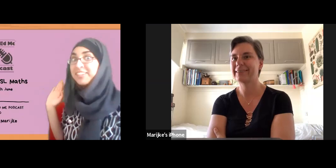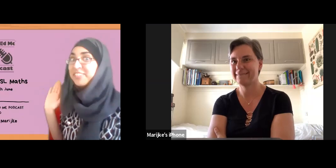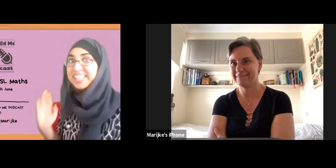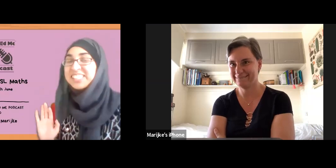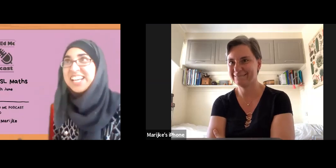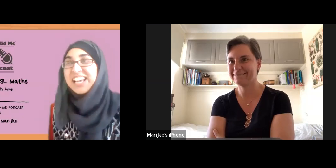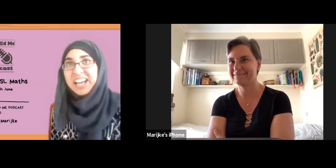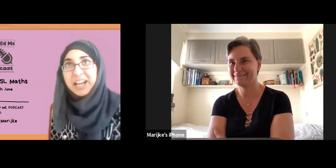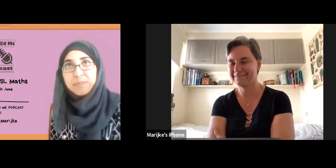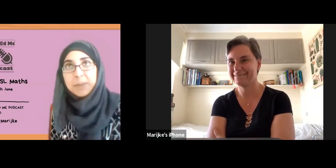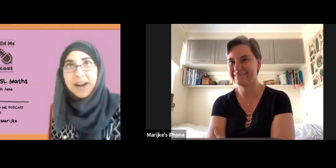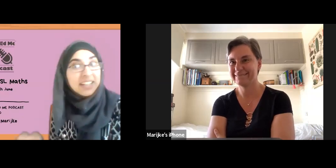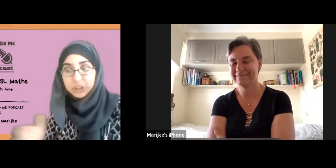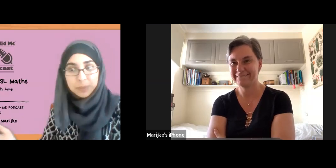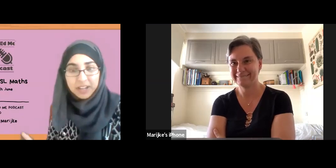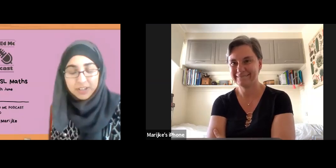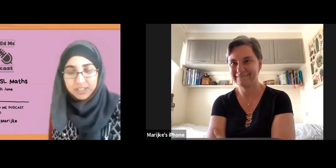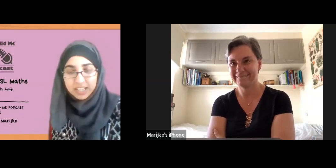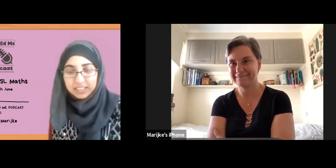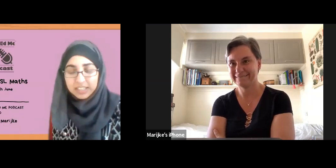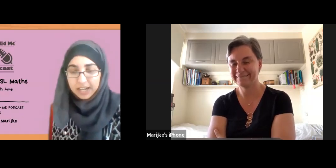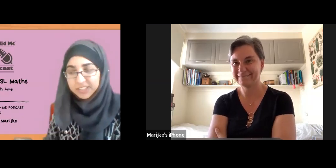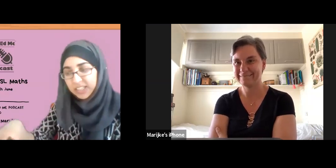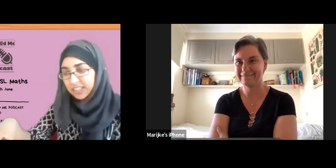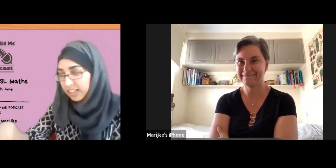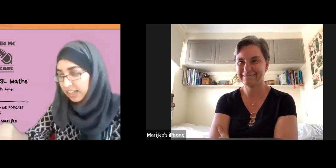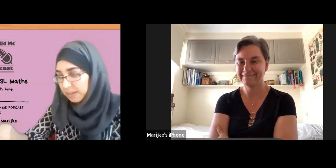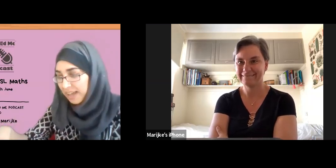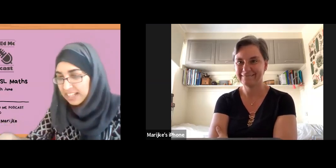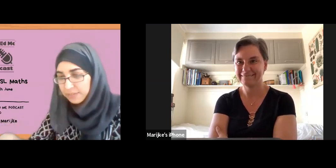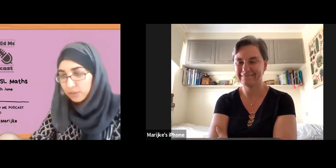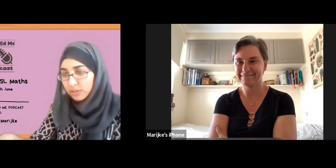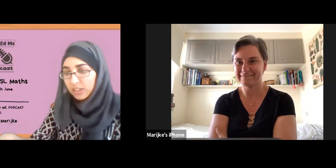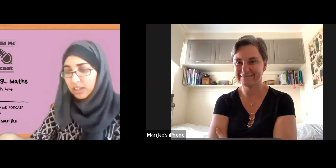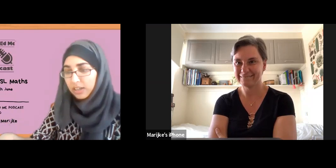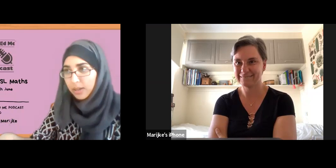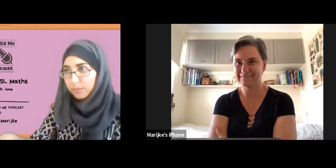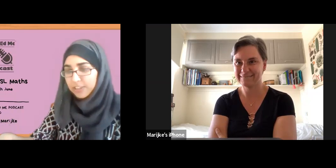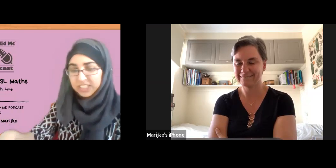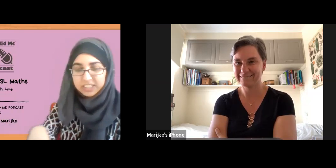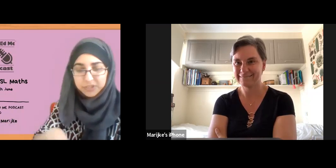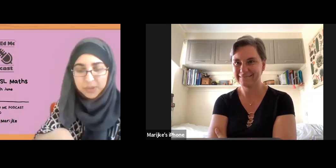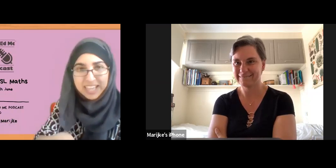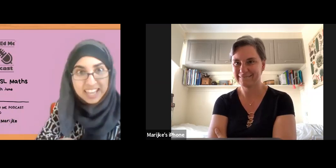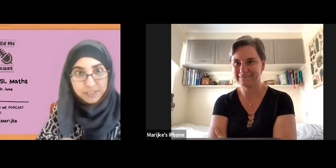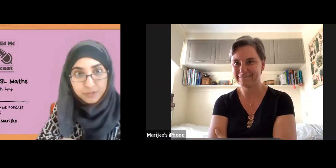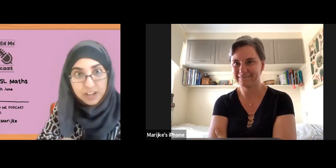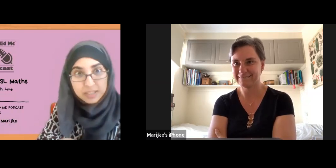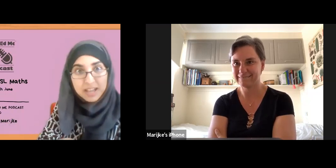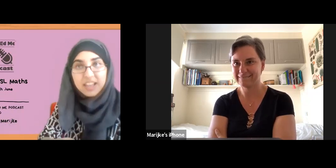with this. But I had to do a bit of everything, and I was doing A-level physics, I was doing A-level further maths,